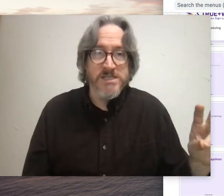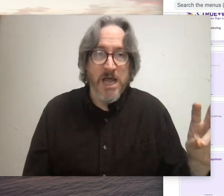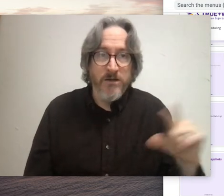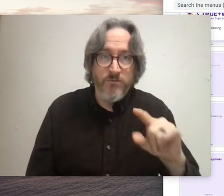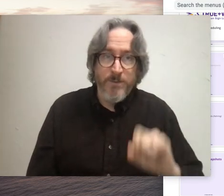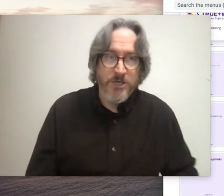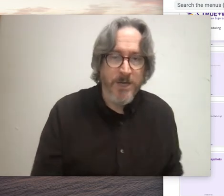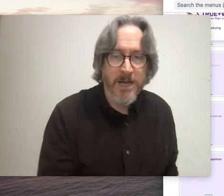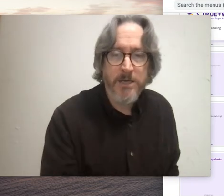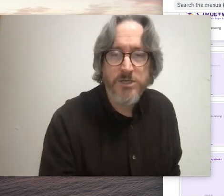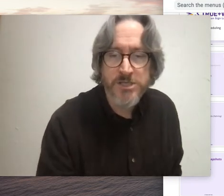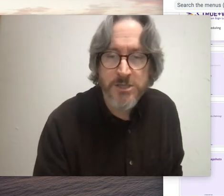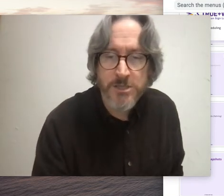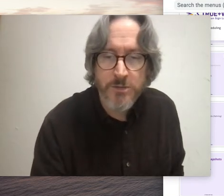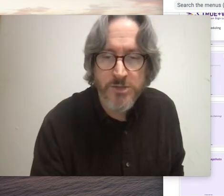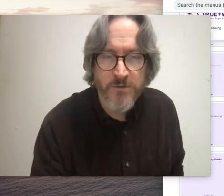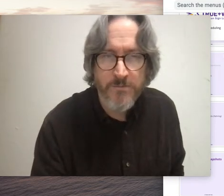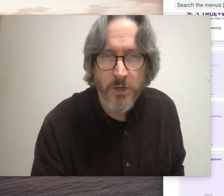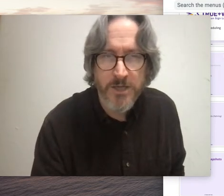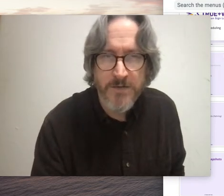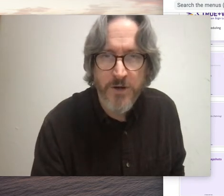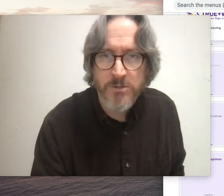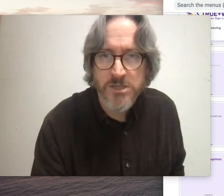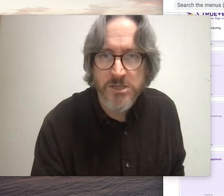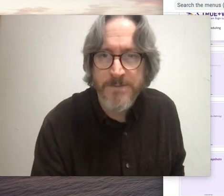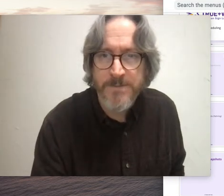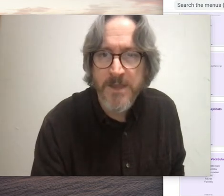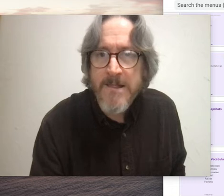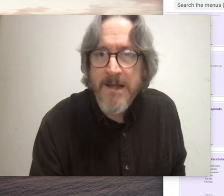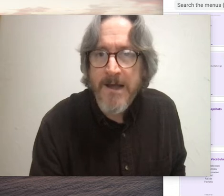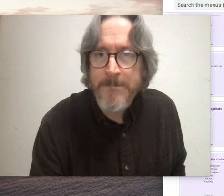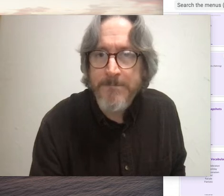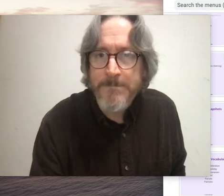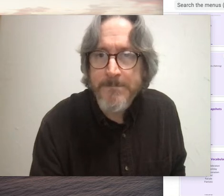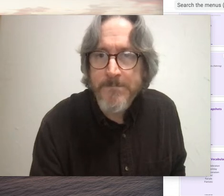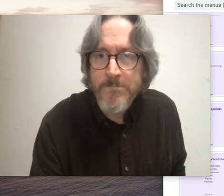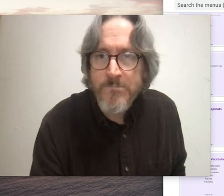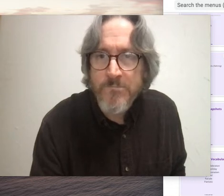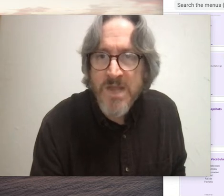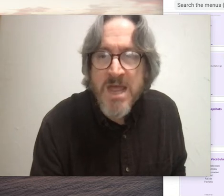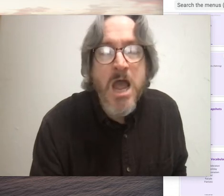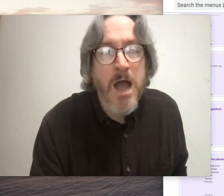what's the sign for patriotic, just to sort of look at the different options.